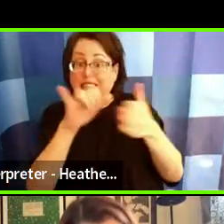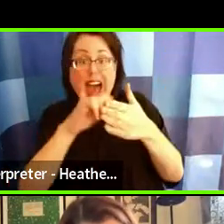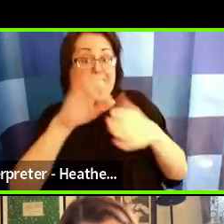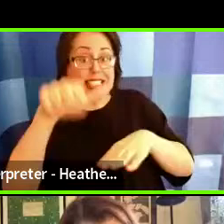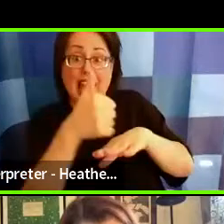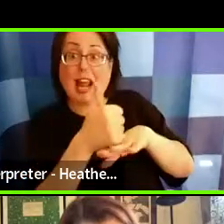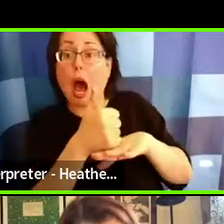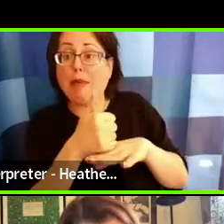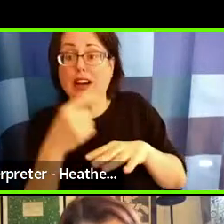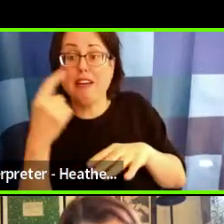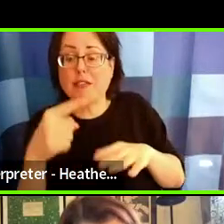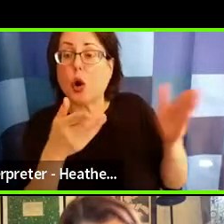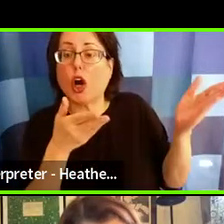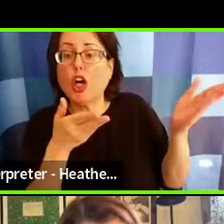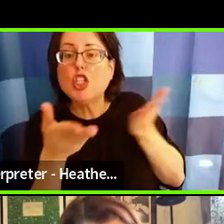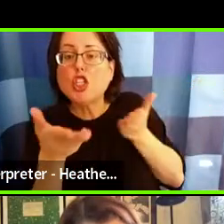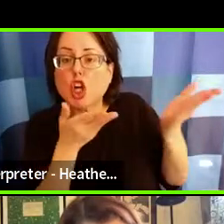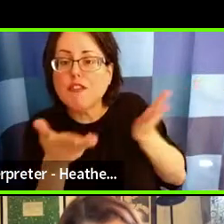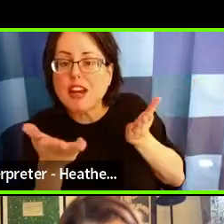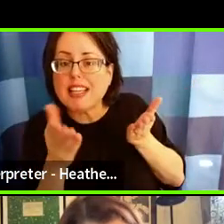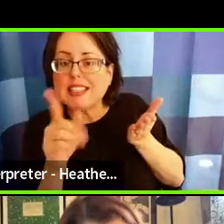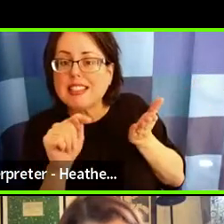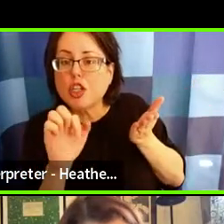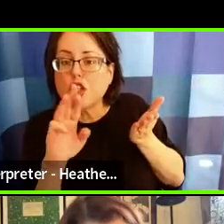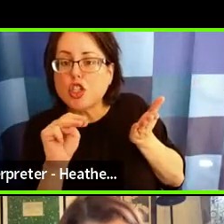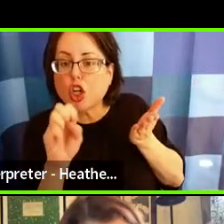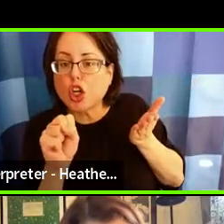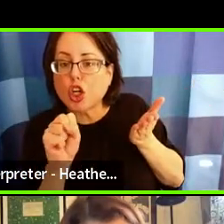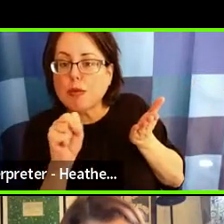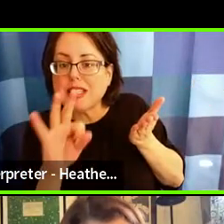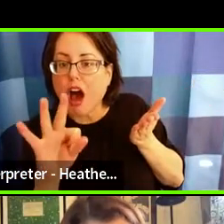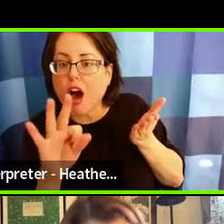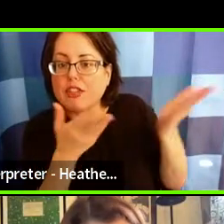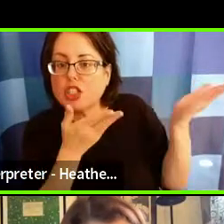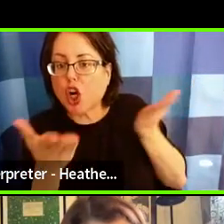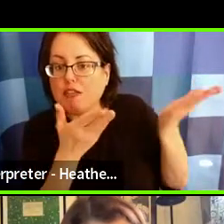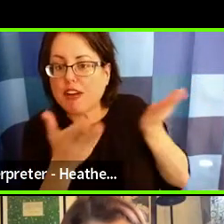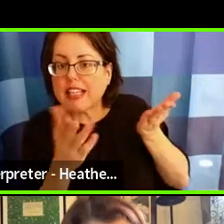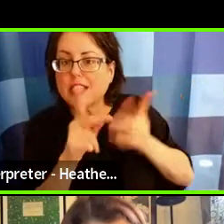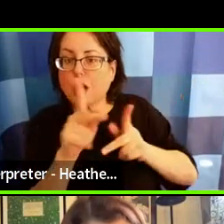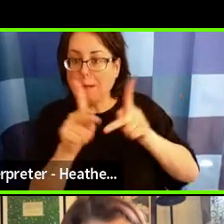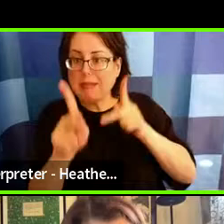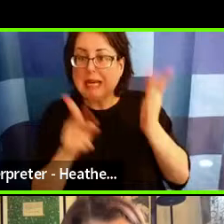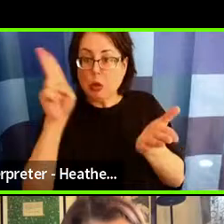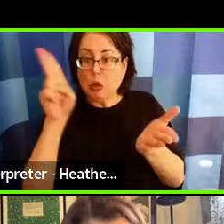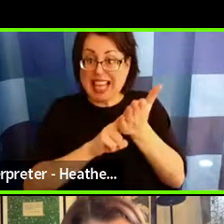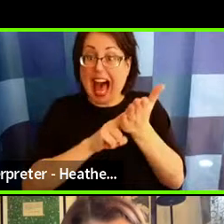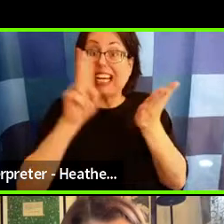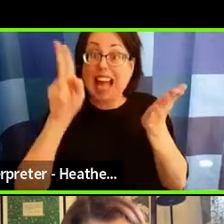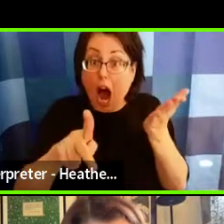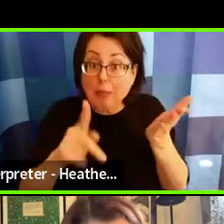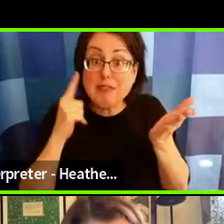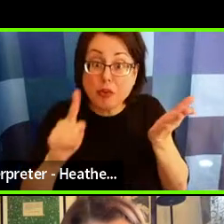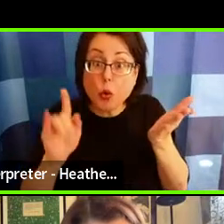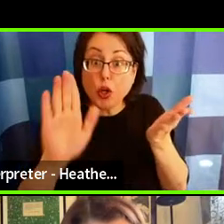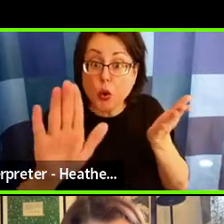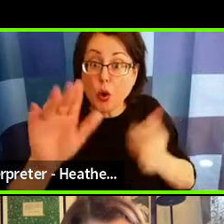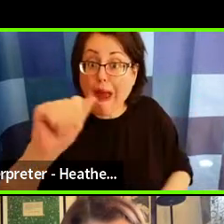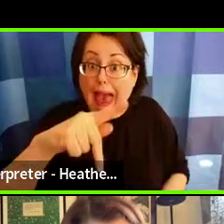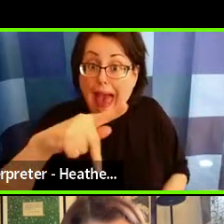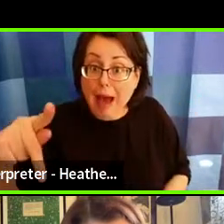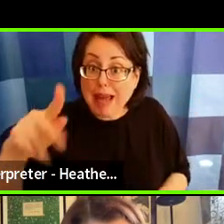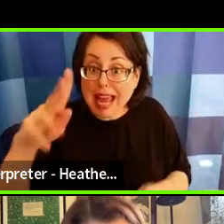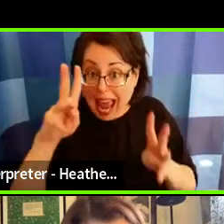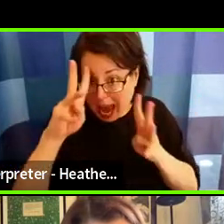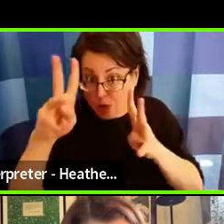service or whatever people sign up for whenever they actually kind of create an account to rent